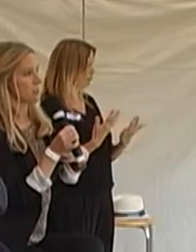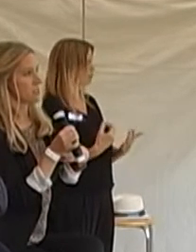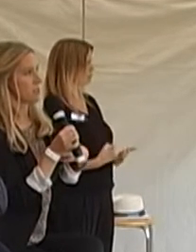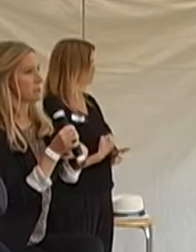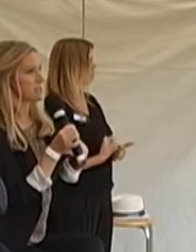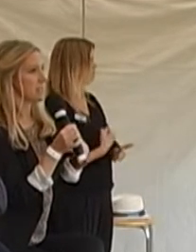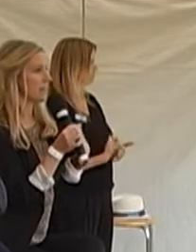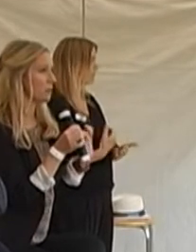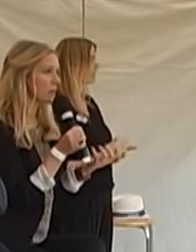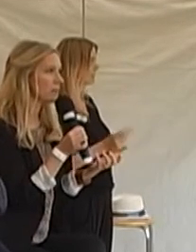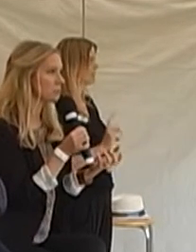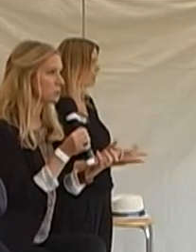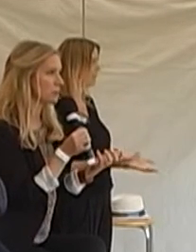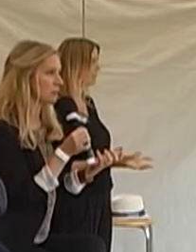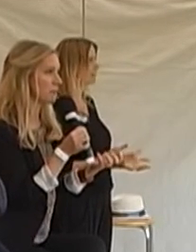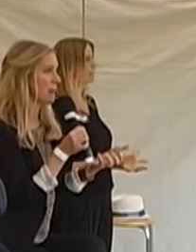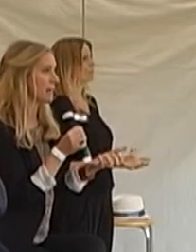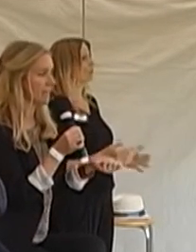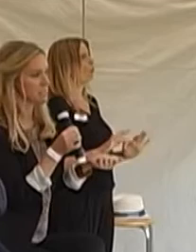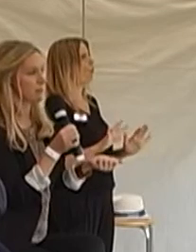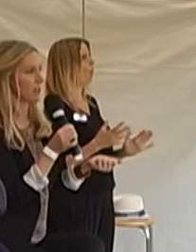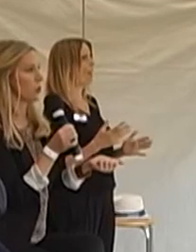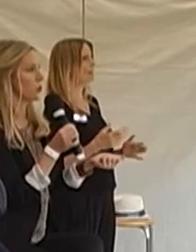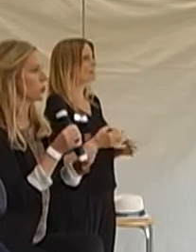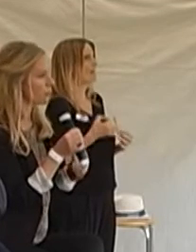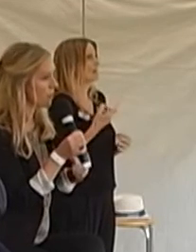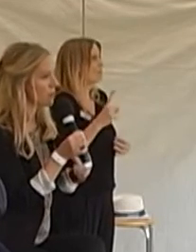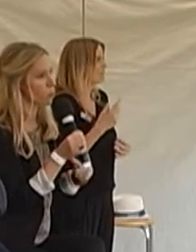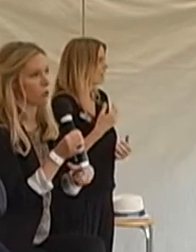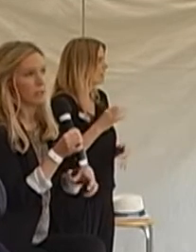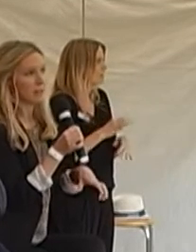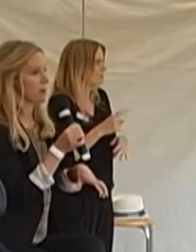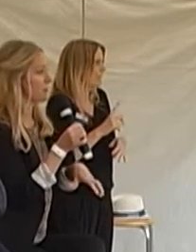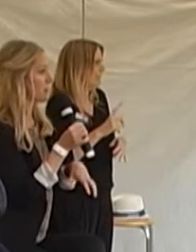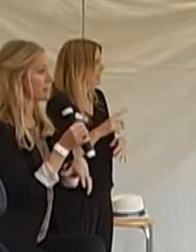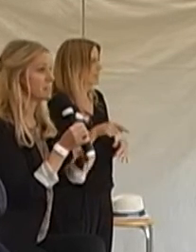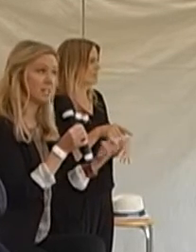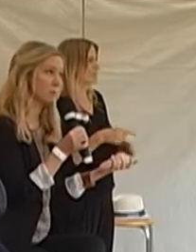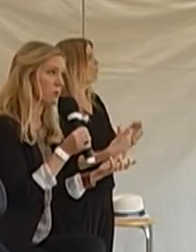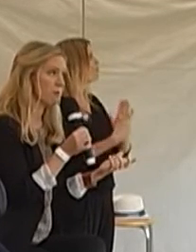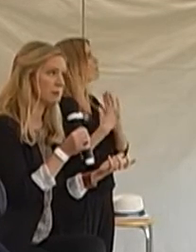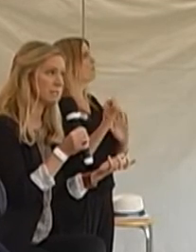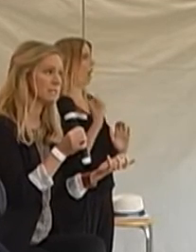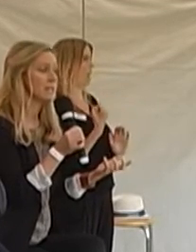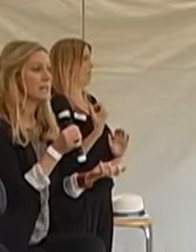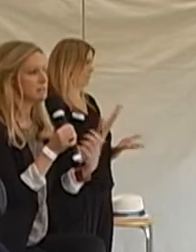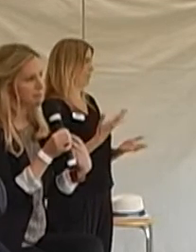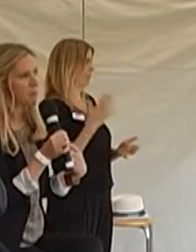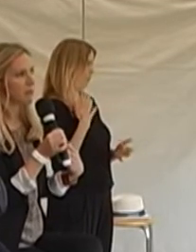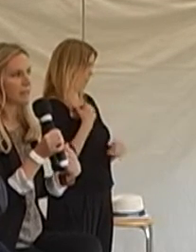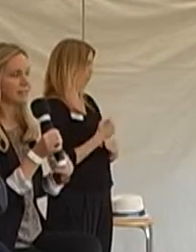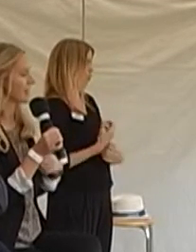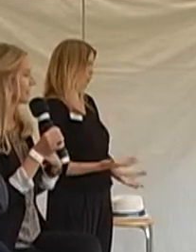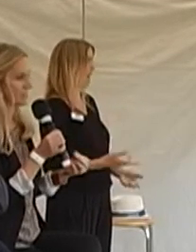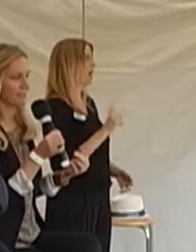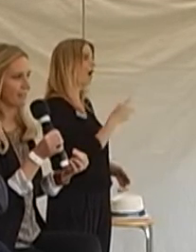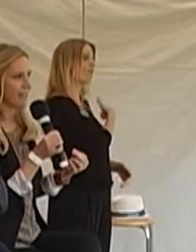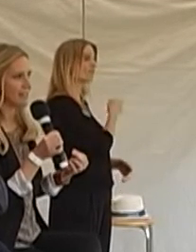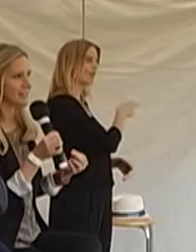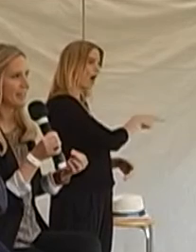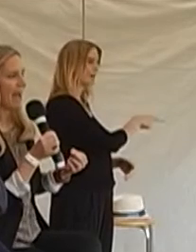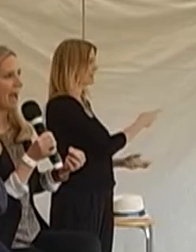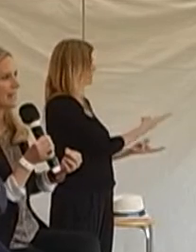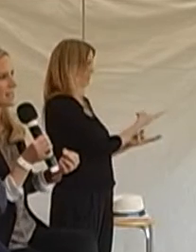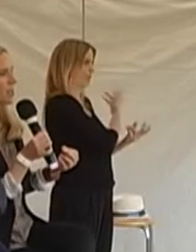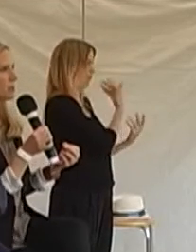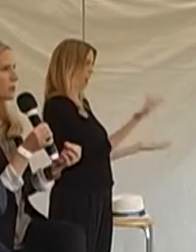fear that admitting any weakness will impact negatively on your career, or there might be a stigma around it. In Denmark, at least, that isn't the